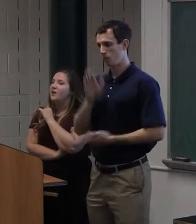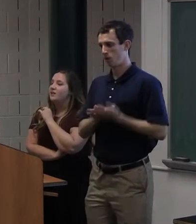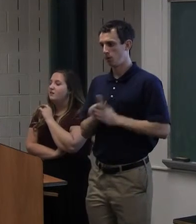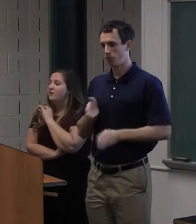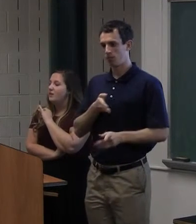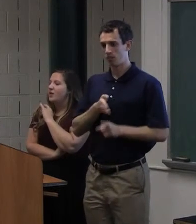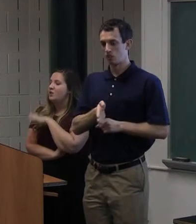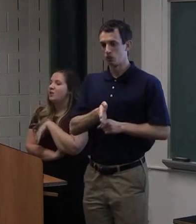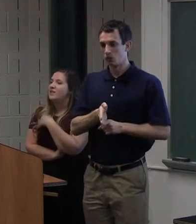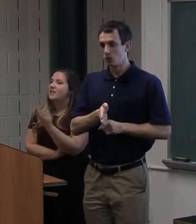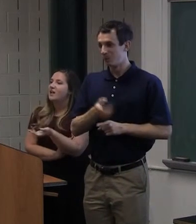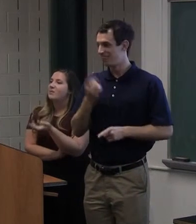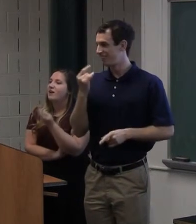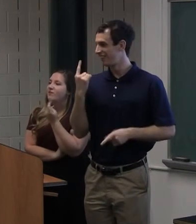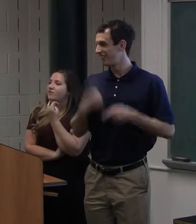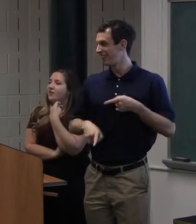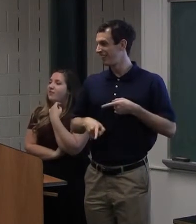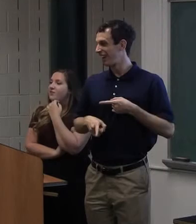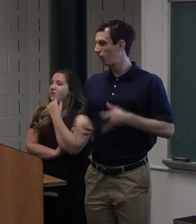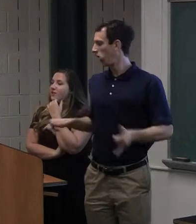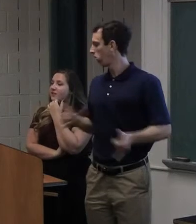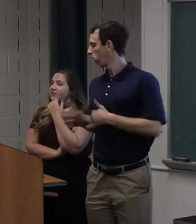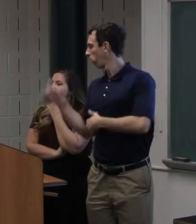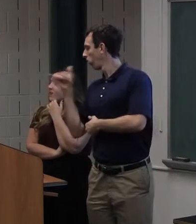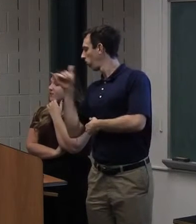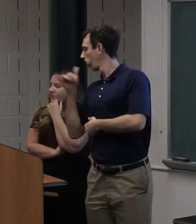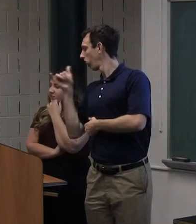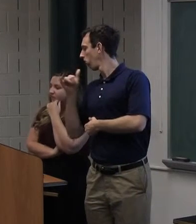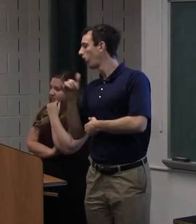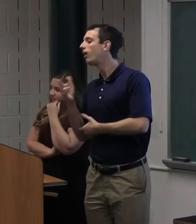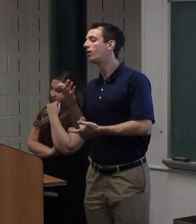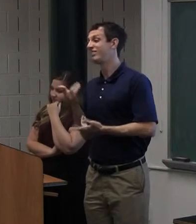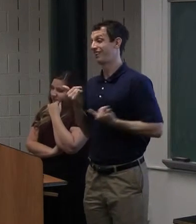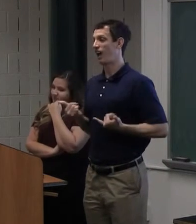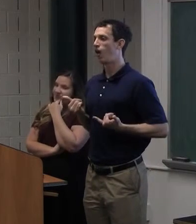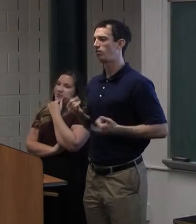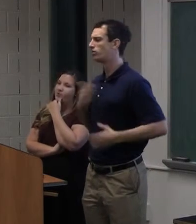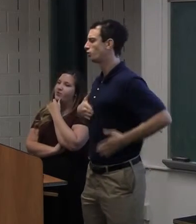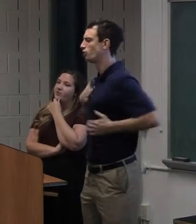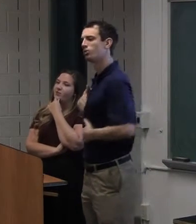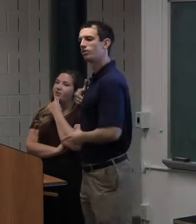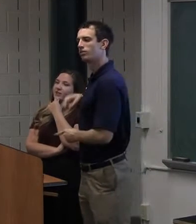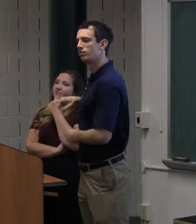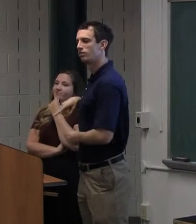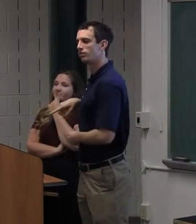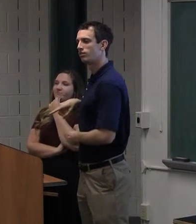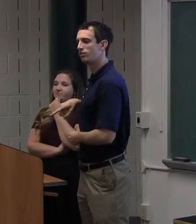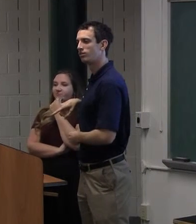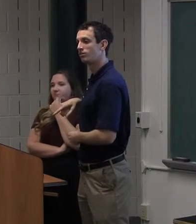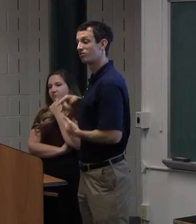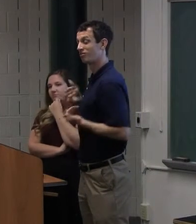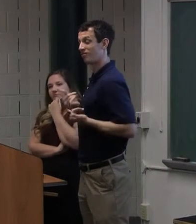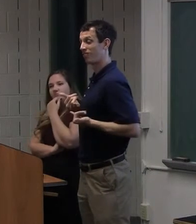anymore, but enjoy the time you have left of it. Take everything in for what it is and just make the most of every day.